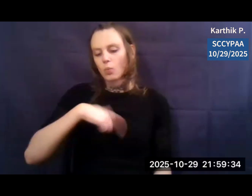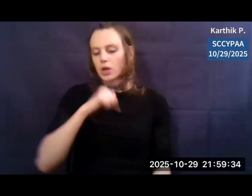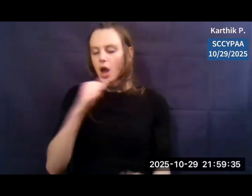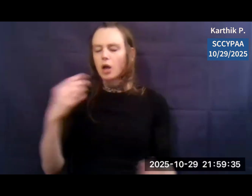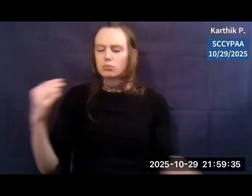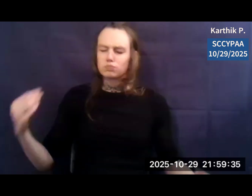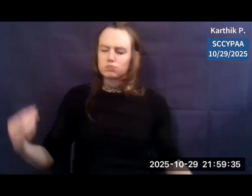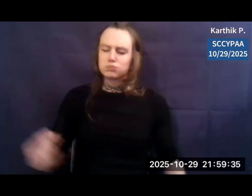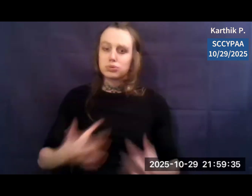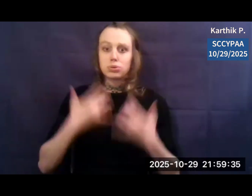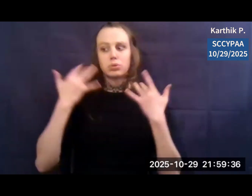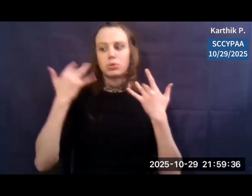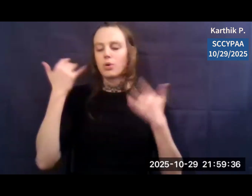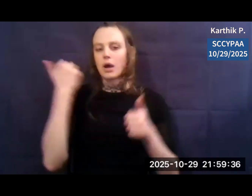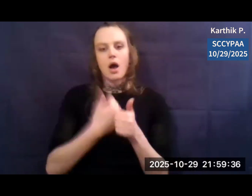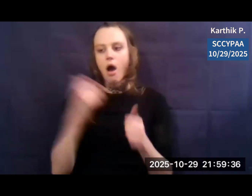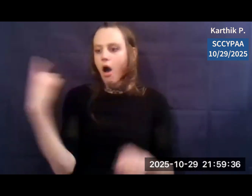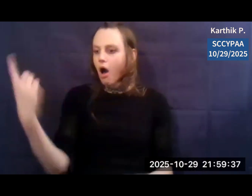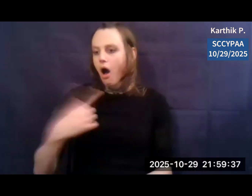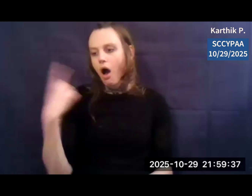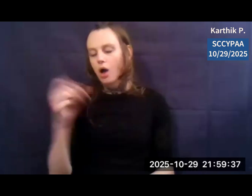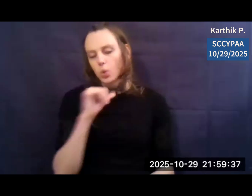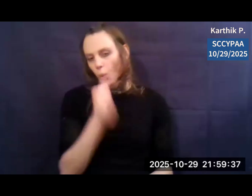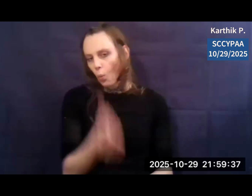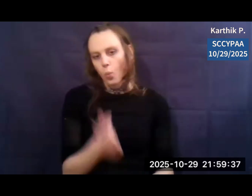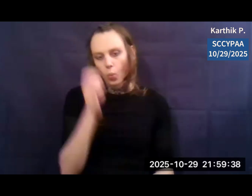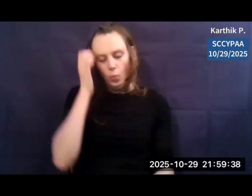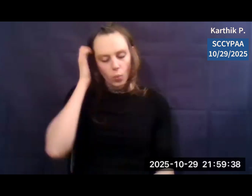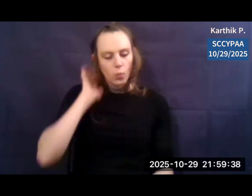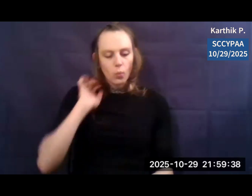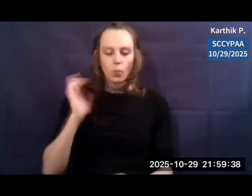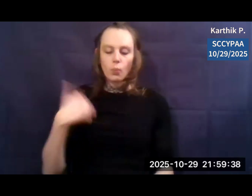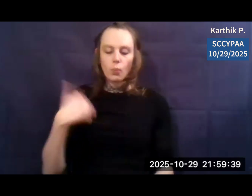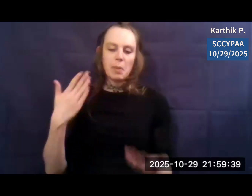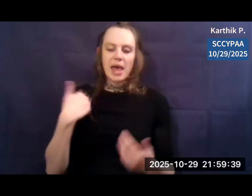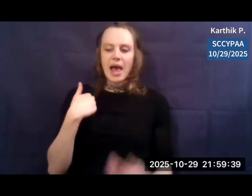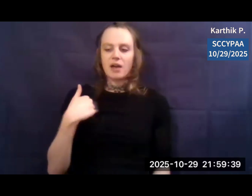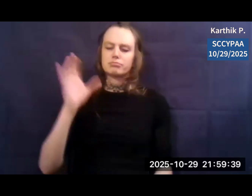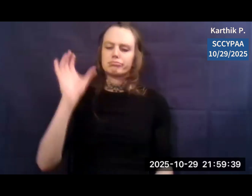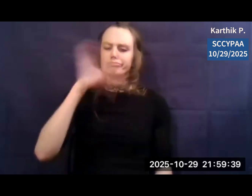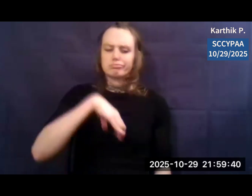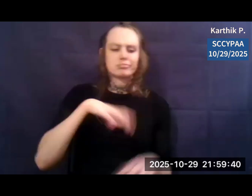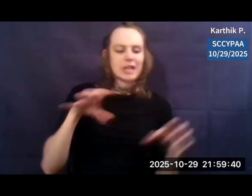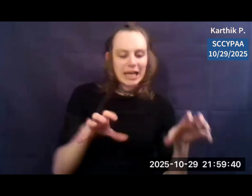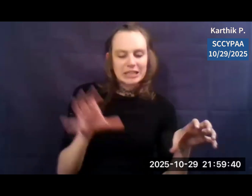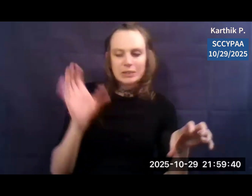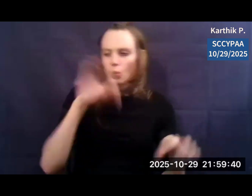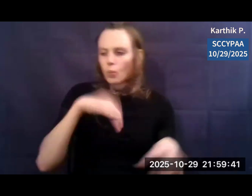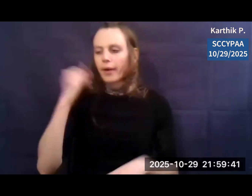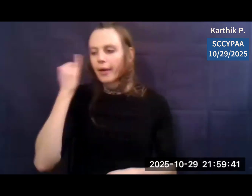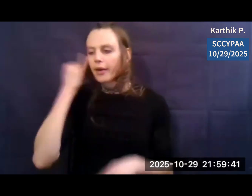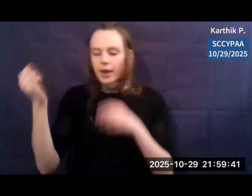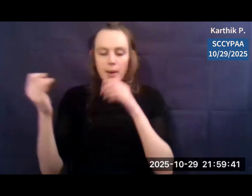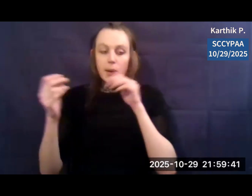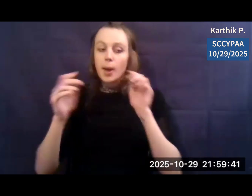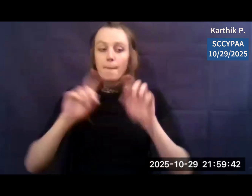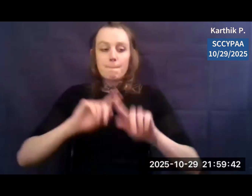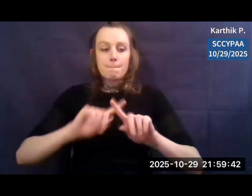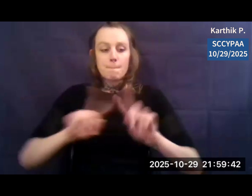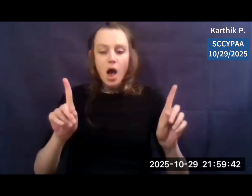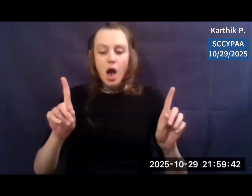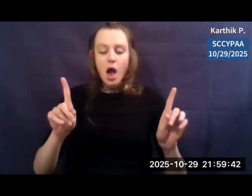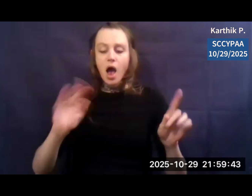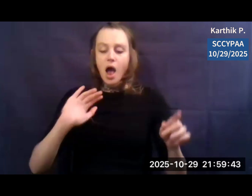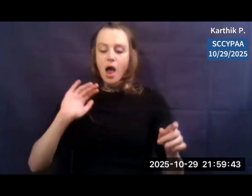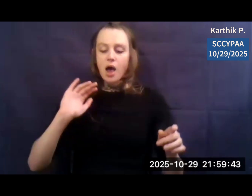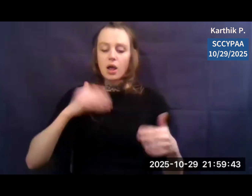this presumption in all sorts of absurd actions and ideas. Nevertheless, we find that our thinking will, as time passes, be more and more on the plane